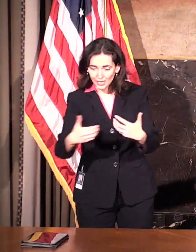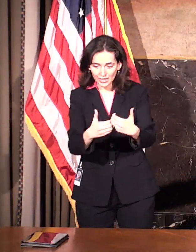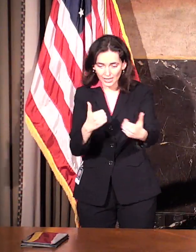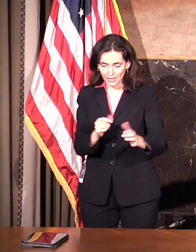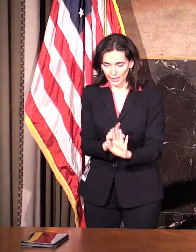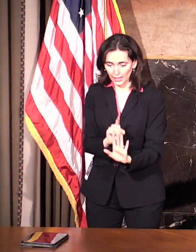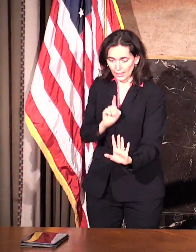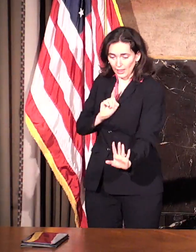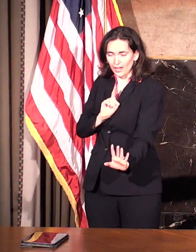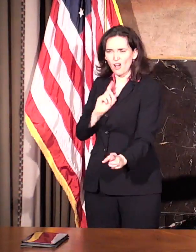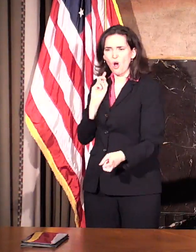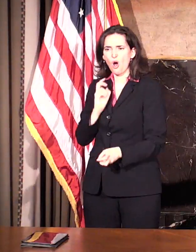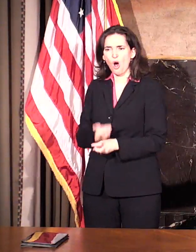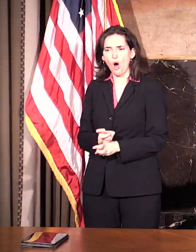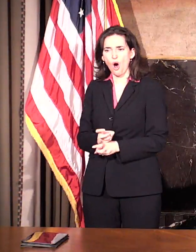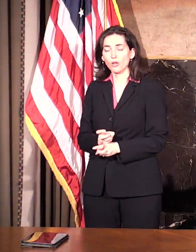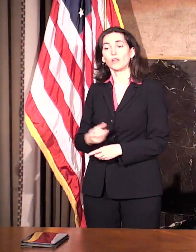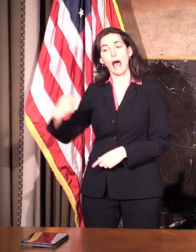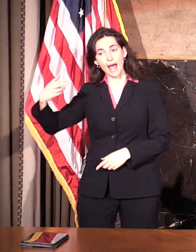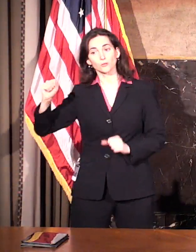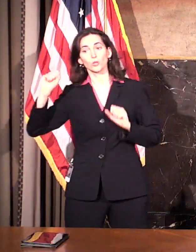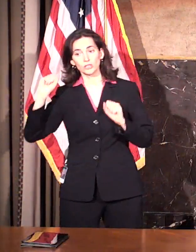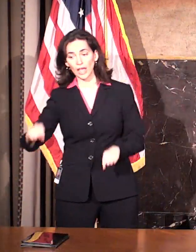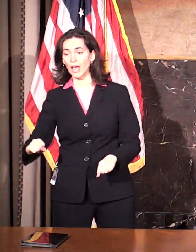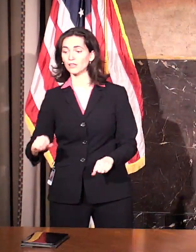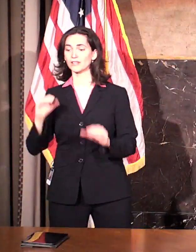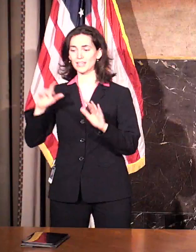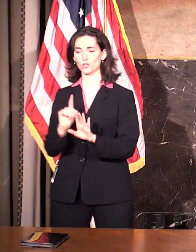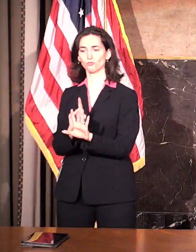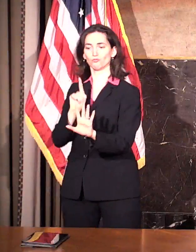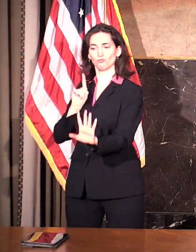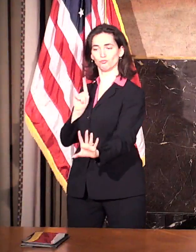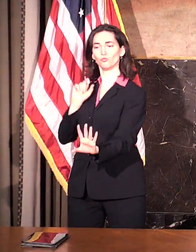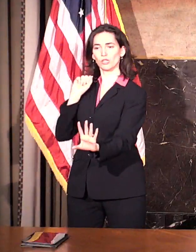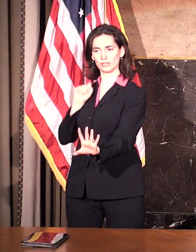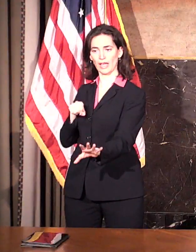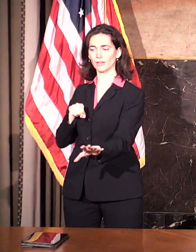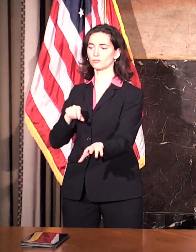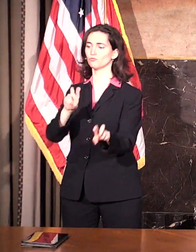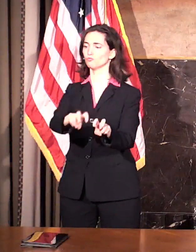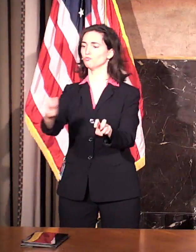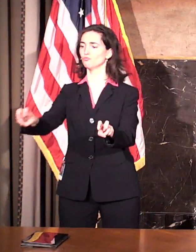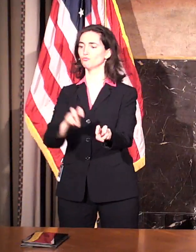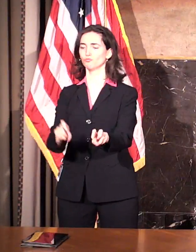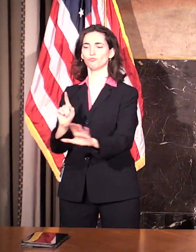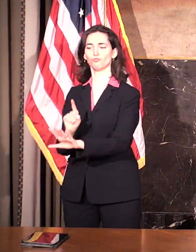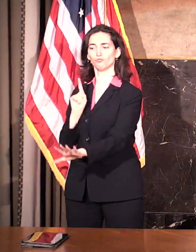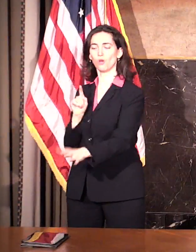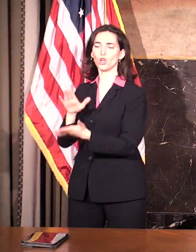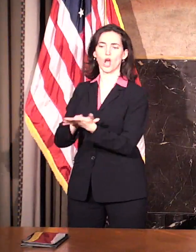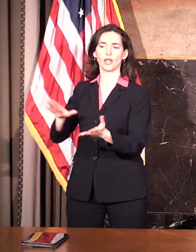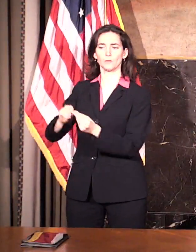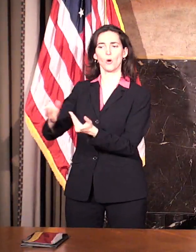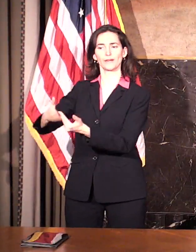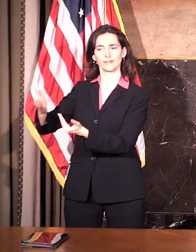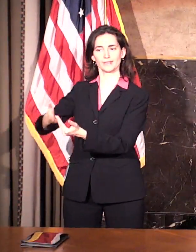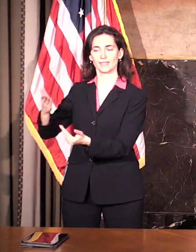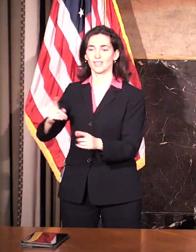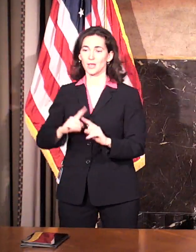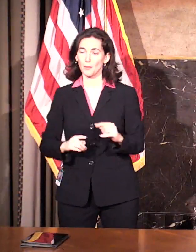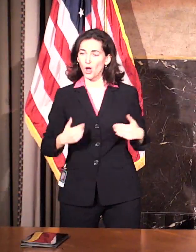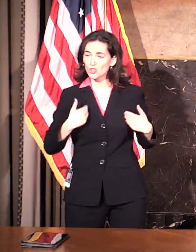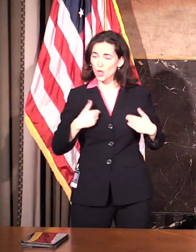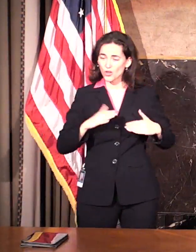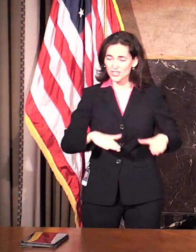distant from their students. It may be possible in high school. We know it's much more feasible in college. So for all of